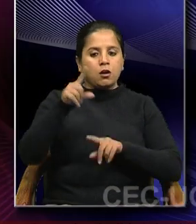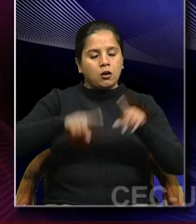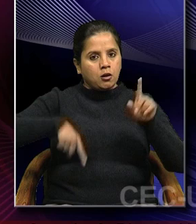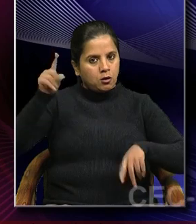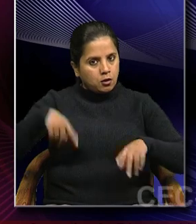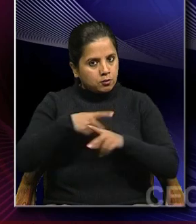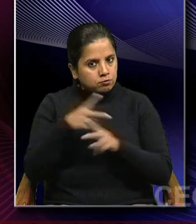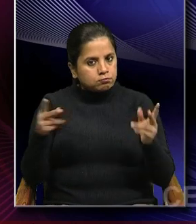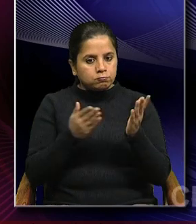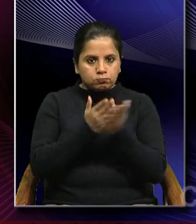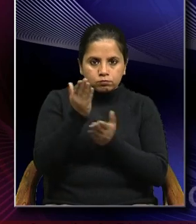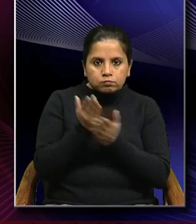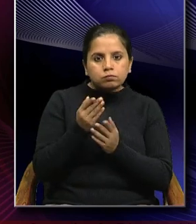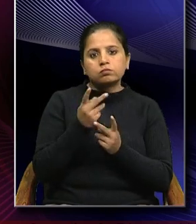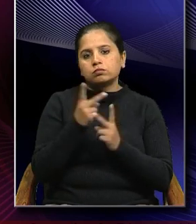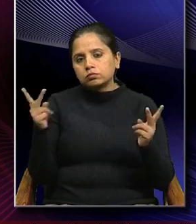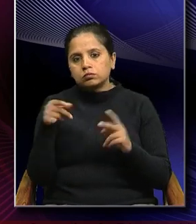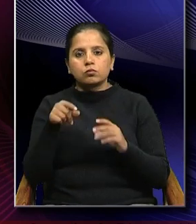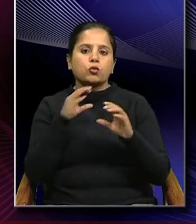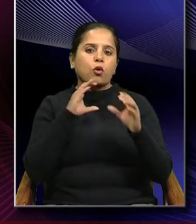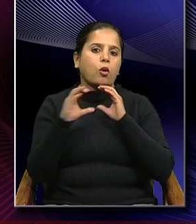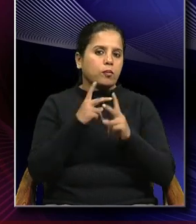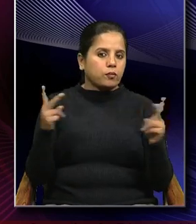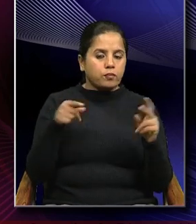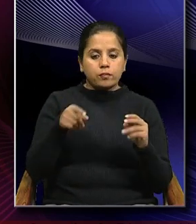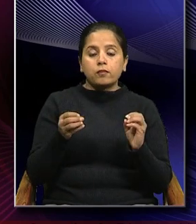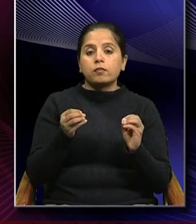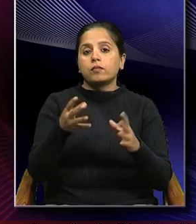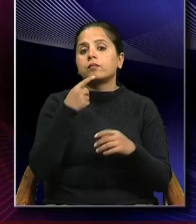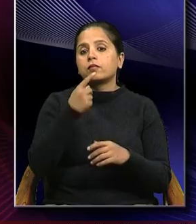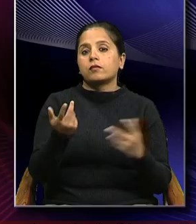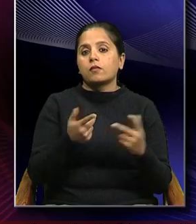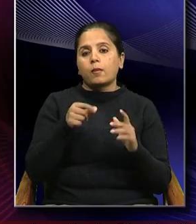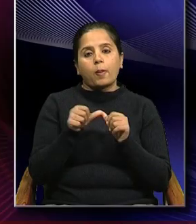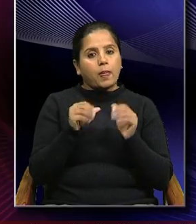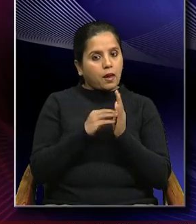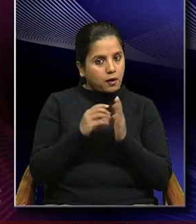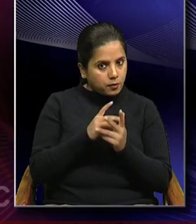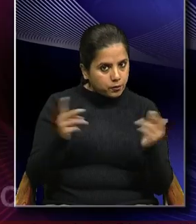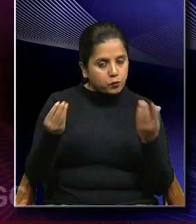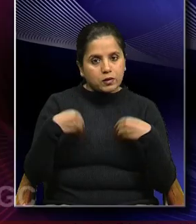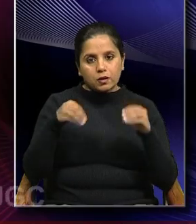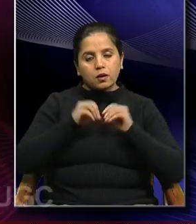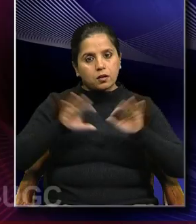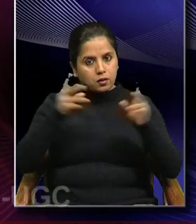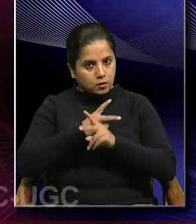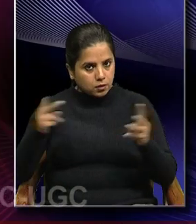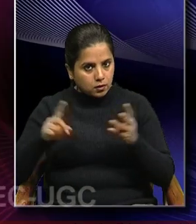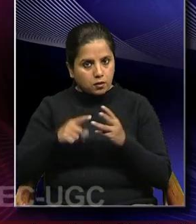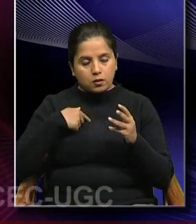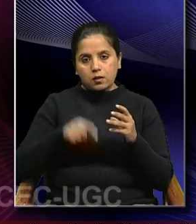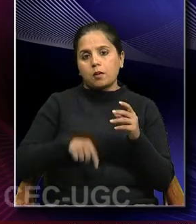diversified ways and means of communication, and it starts from the advertising, then sales promotion, then we have